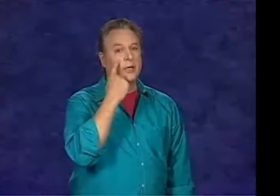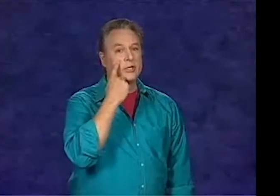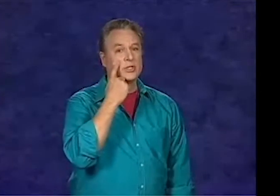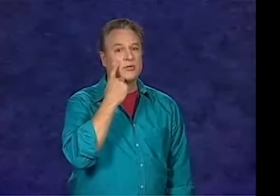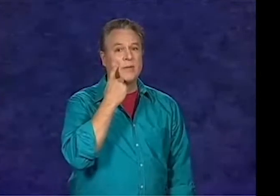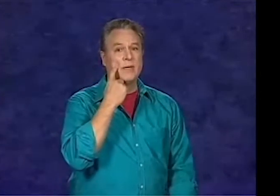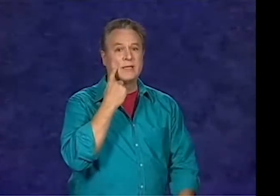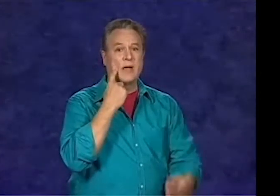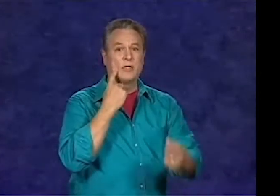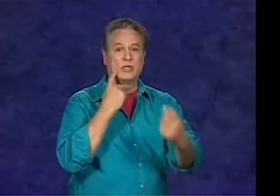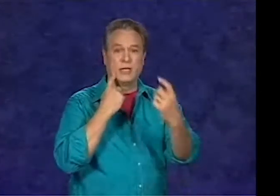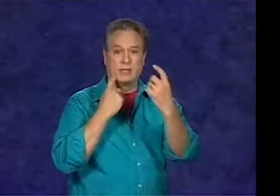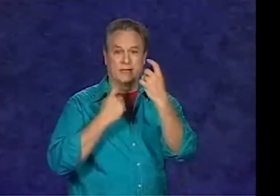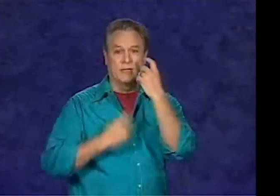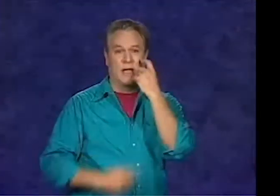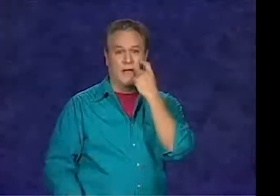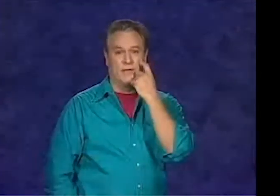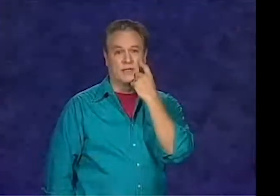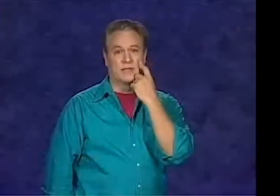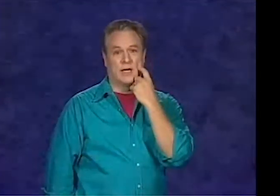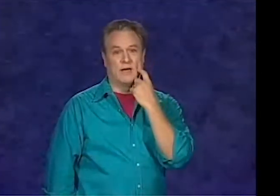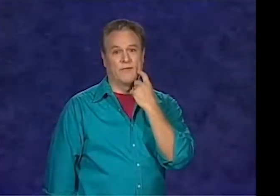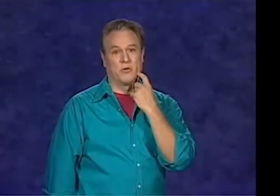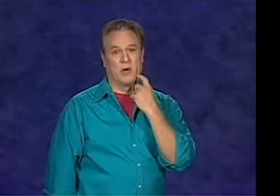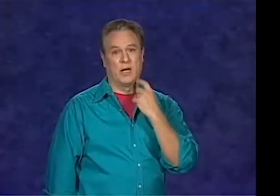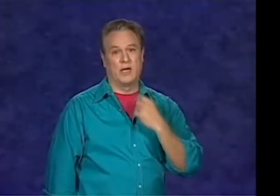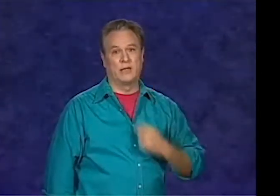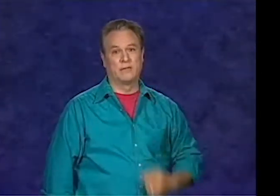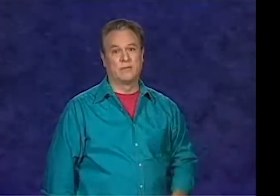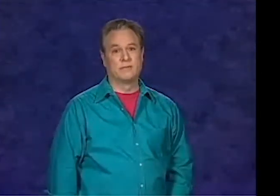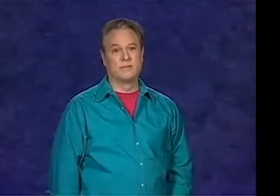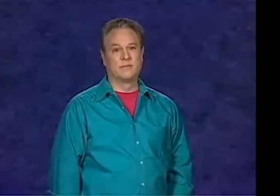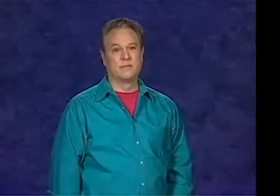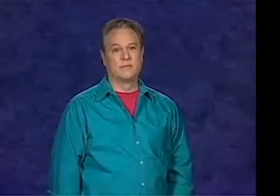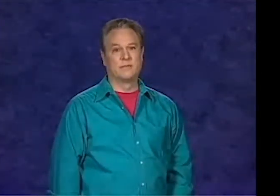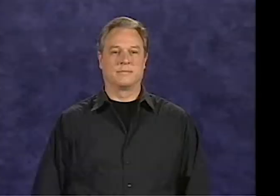Tears streaming down the cheeks is an obvious sign for cry.